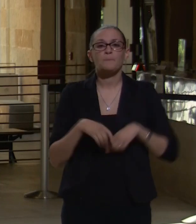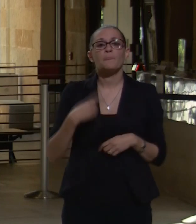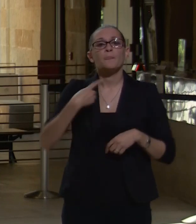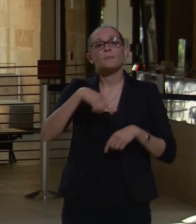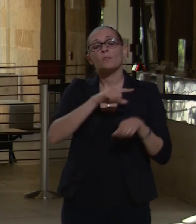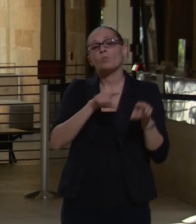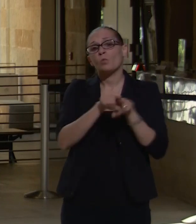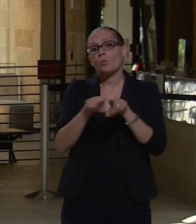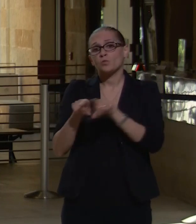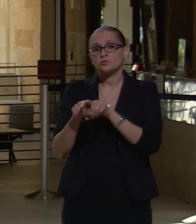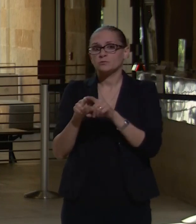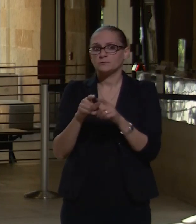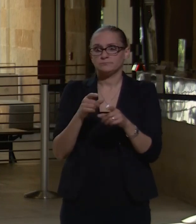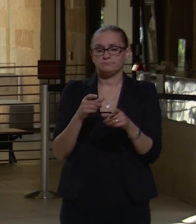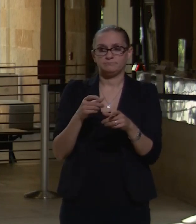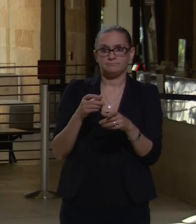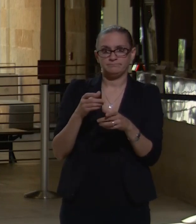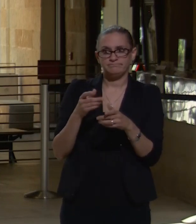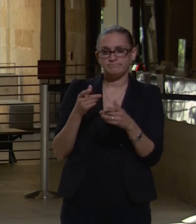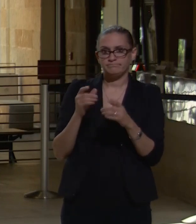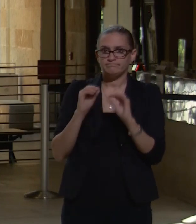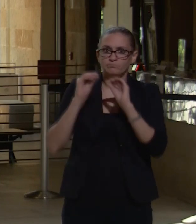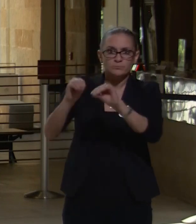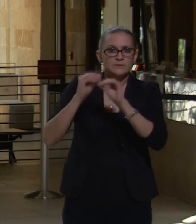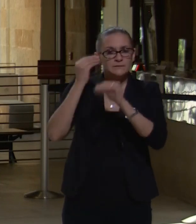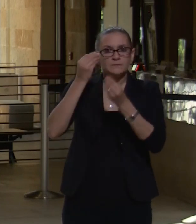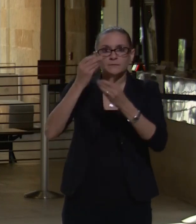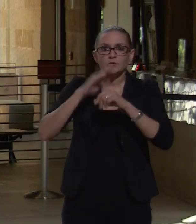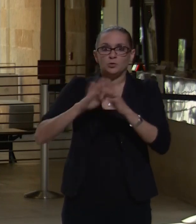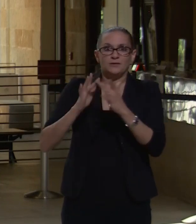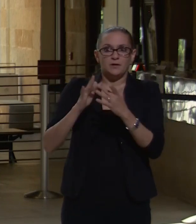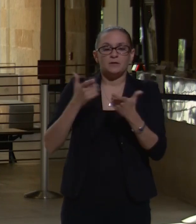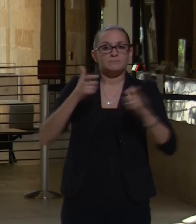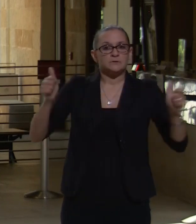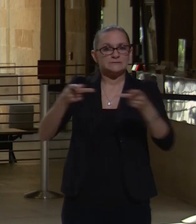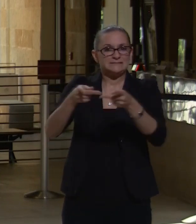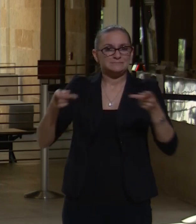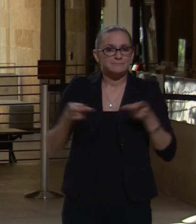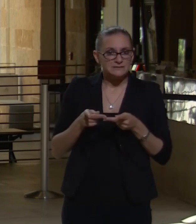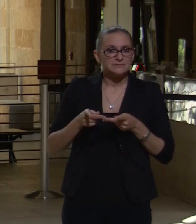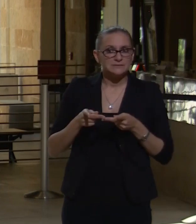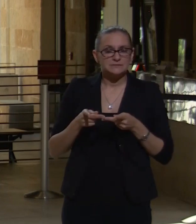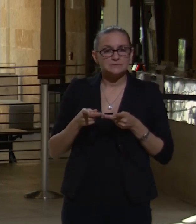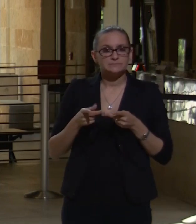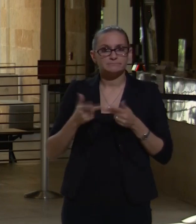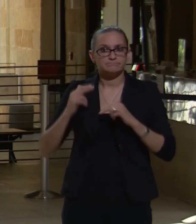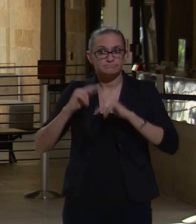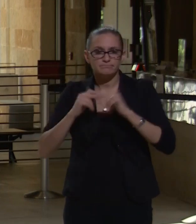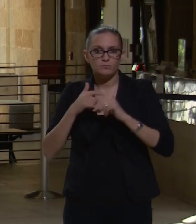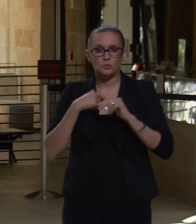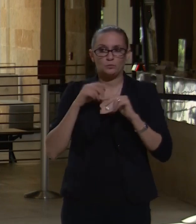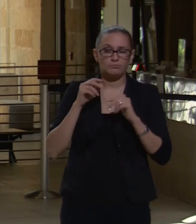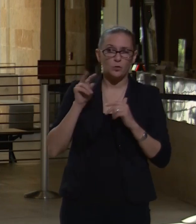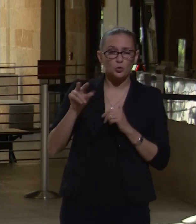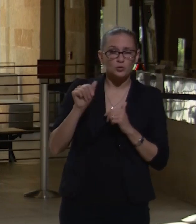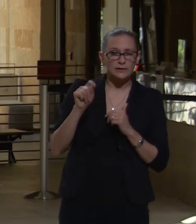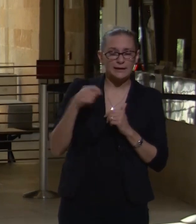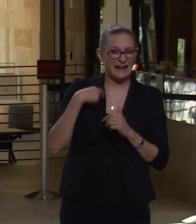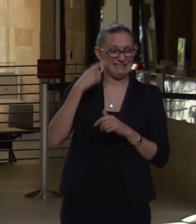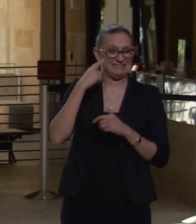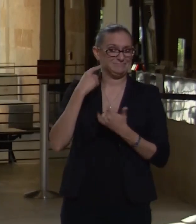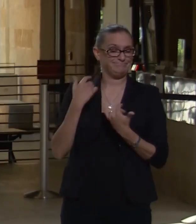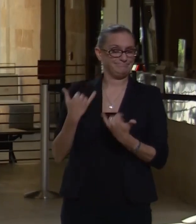also getting and putting online larger spaces. We're looking at, and I think